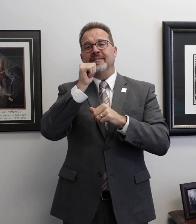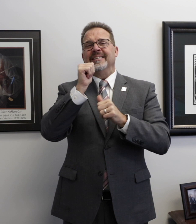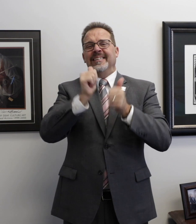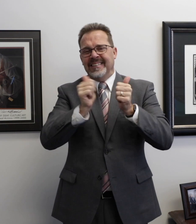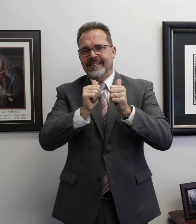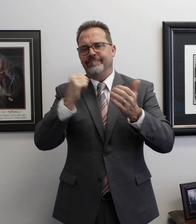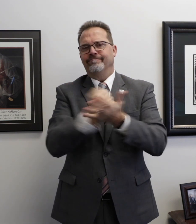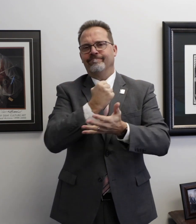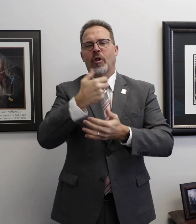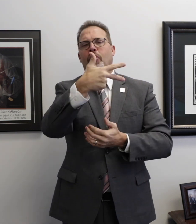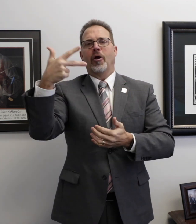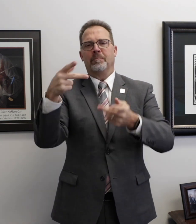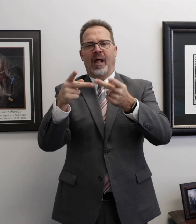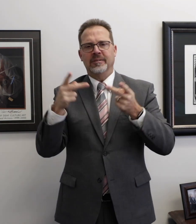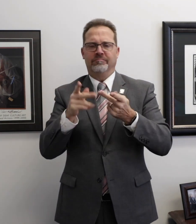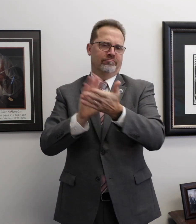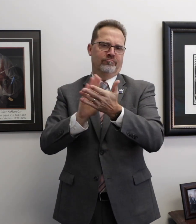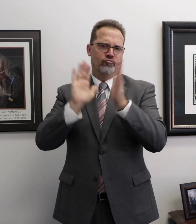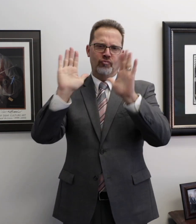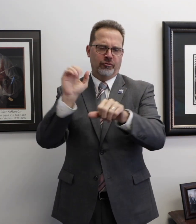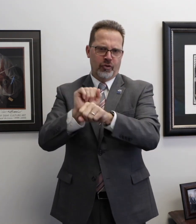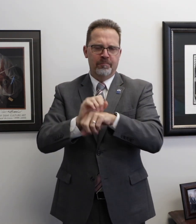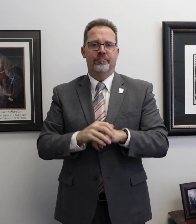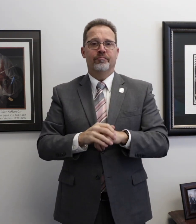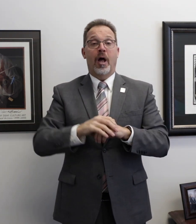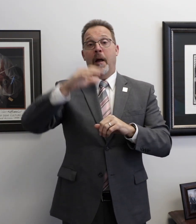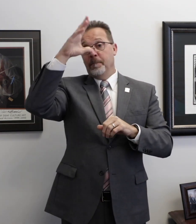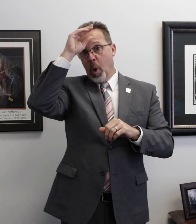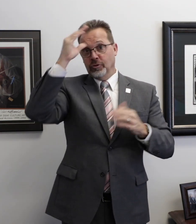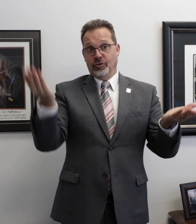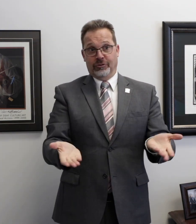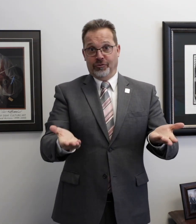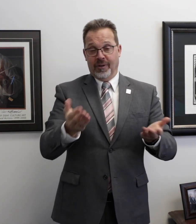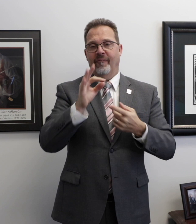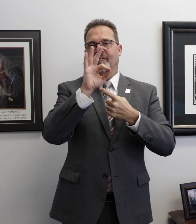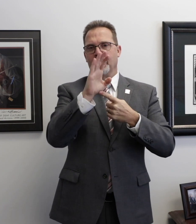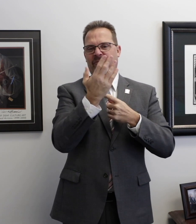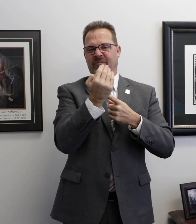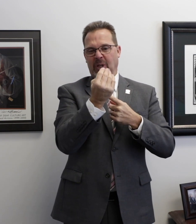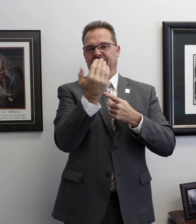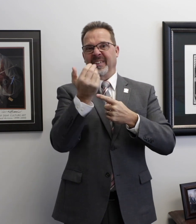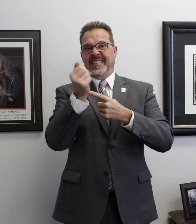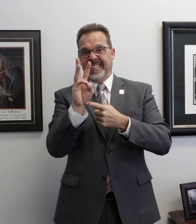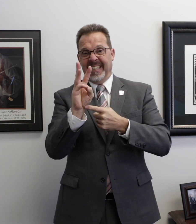The girls fought hard and came in third place and did a great job. The boys played in their game here February 14th, 15th, and